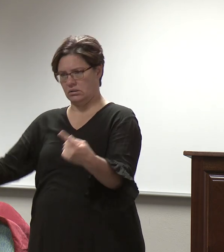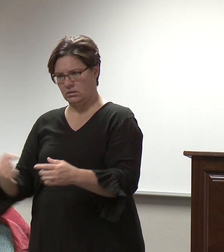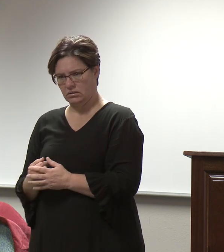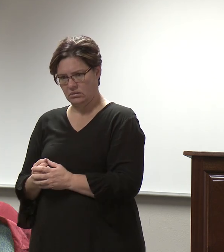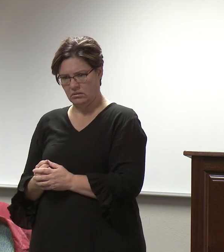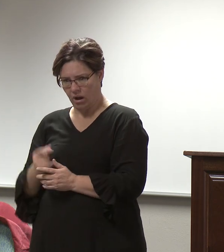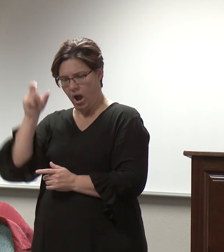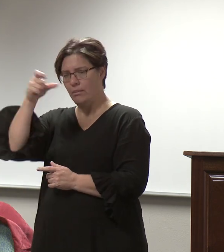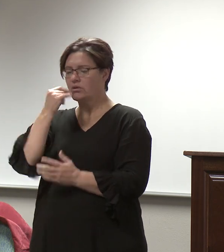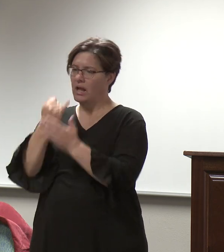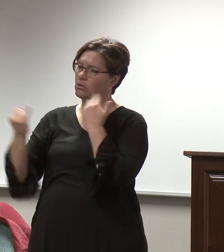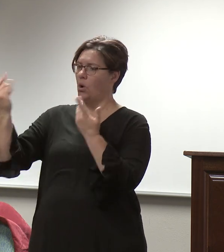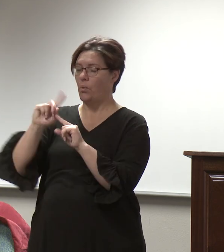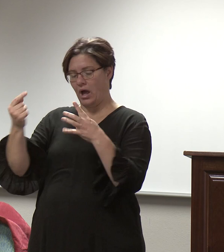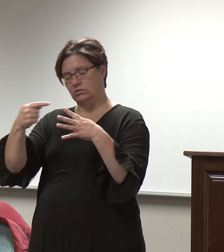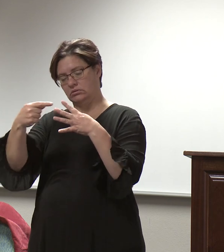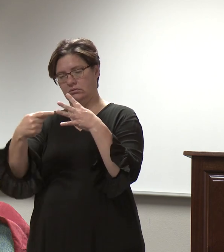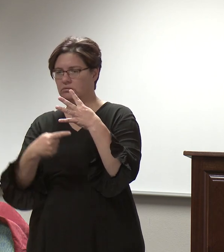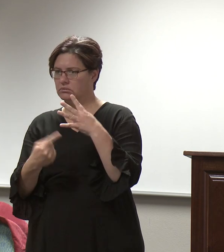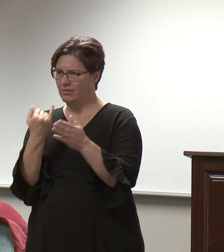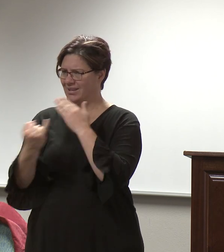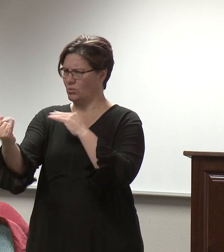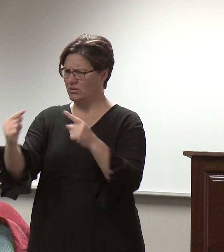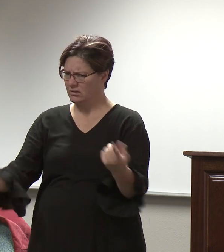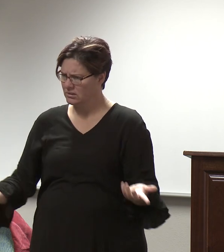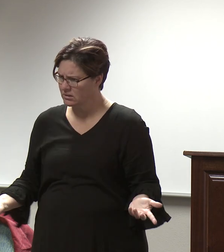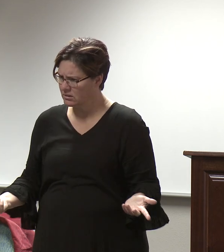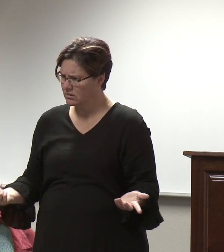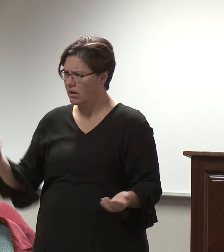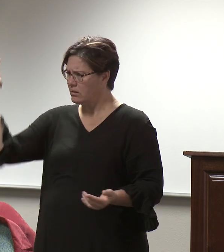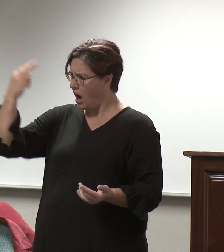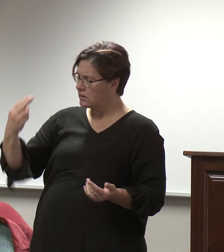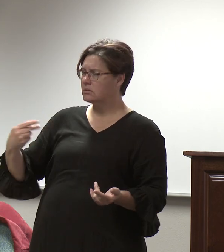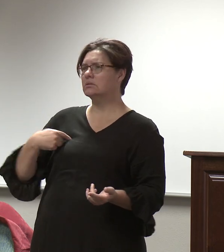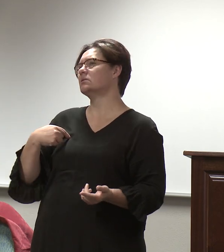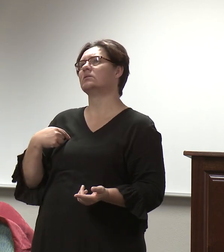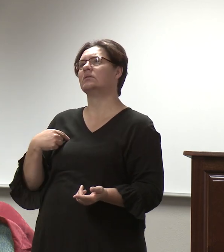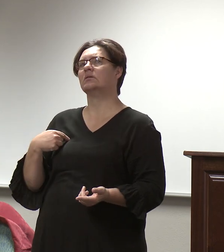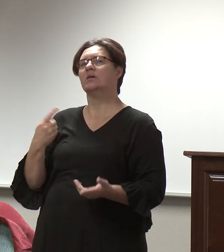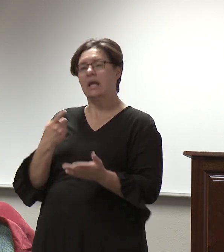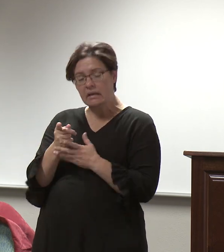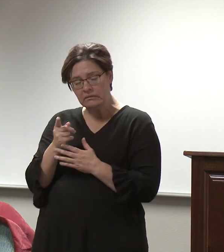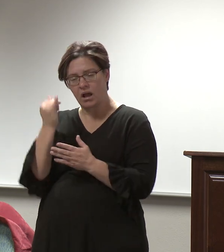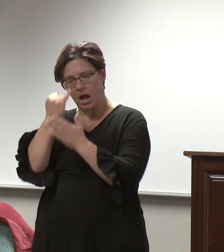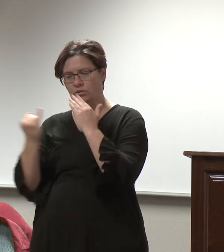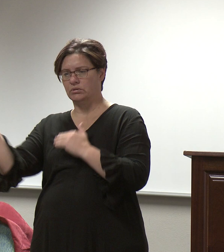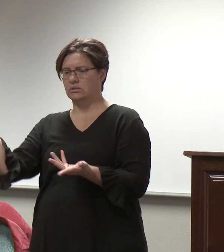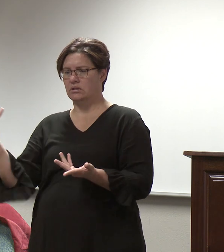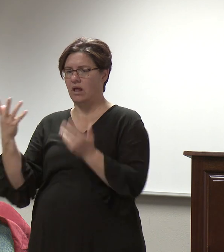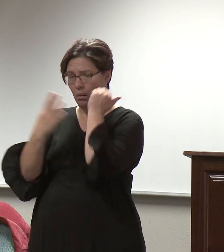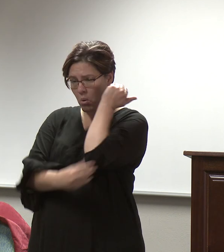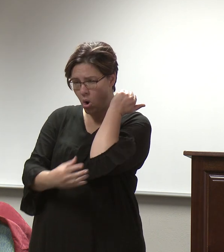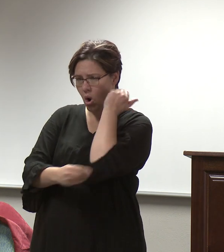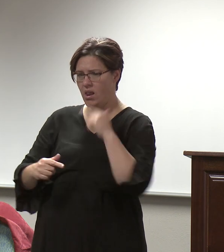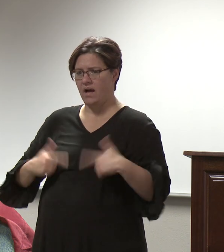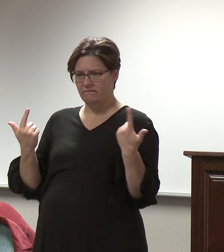to be autonomous without the conditions to be autonomous. Well, the artist in Montmartre, of course he was autonomous. He lived very poorly,